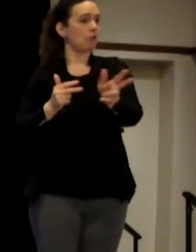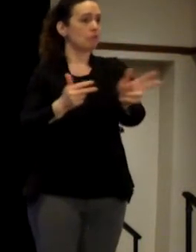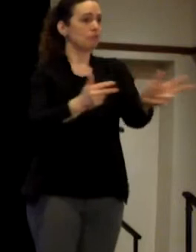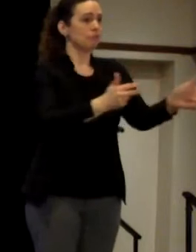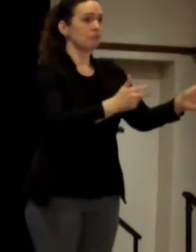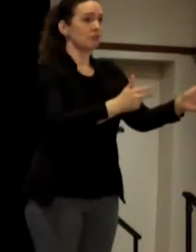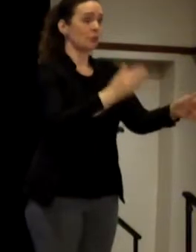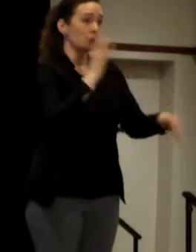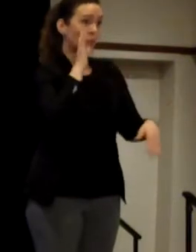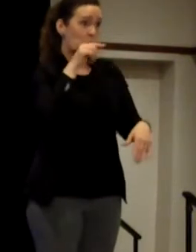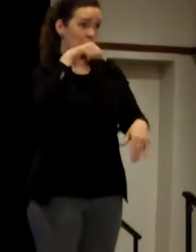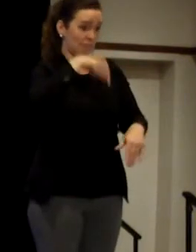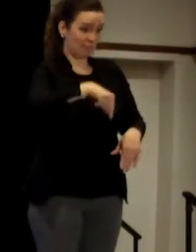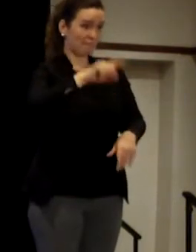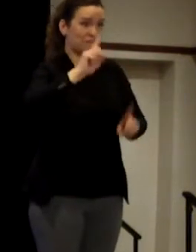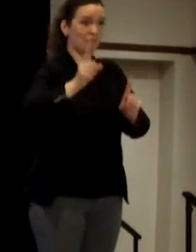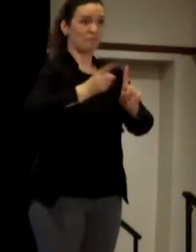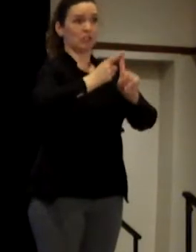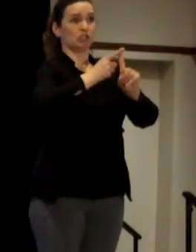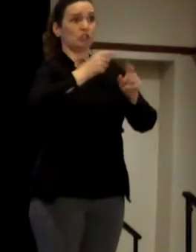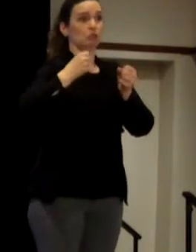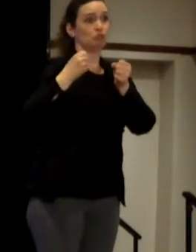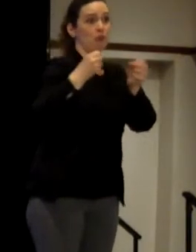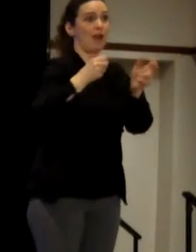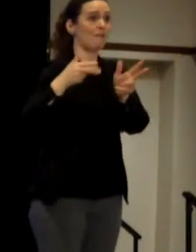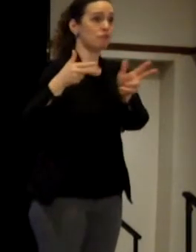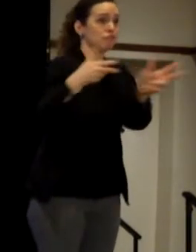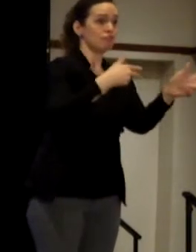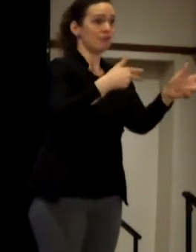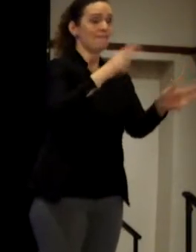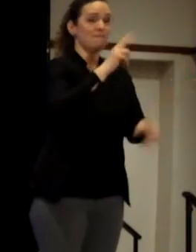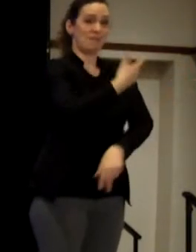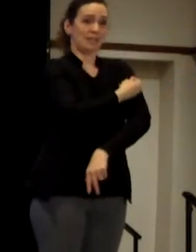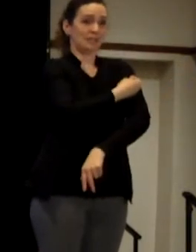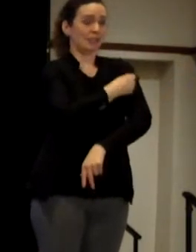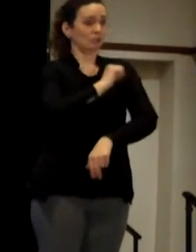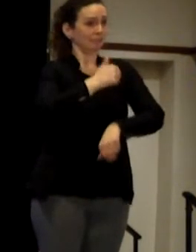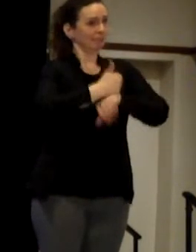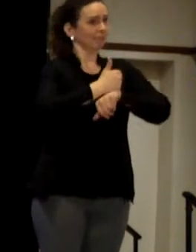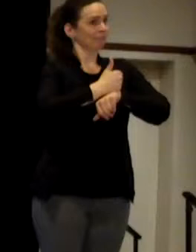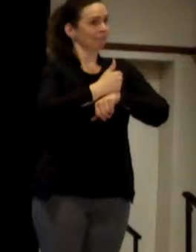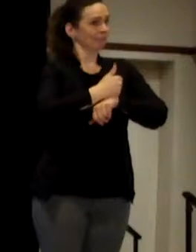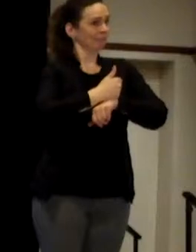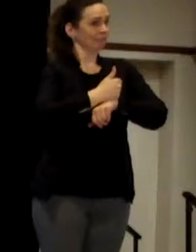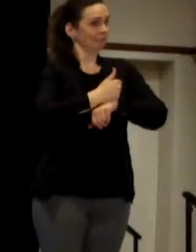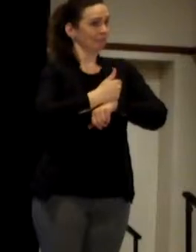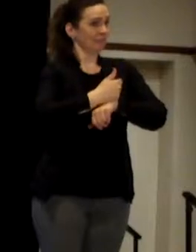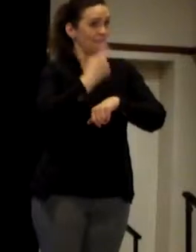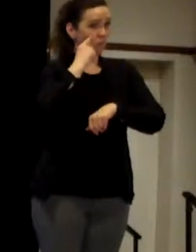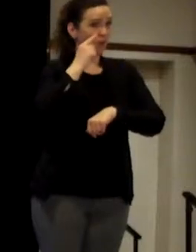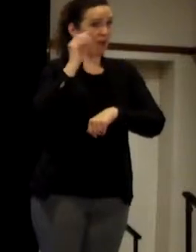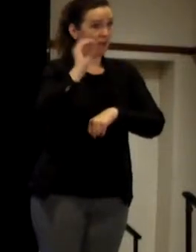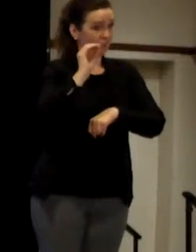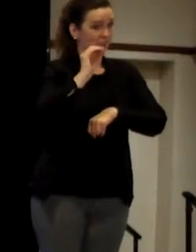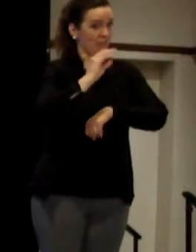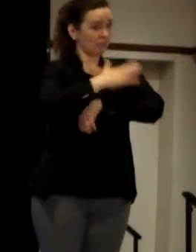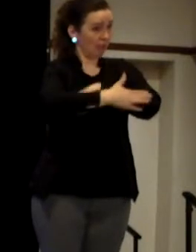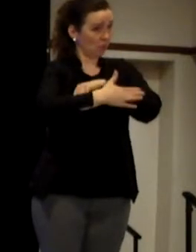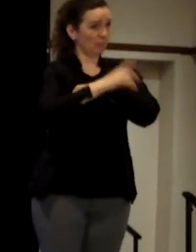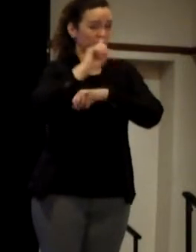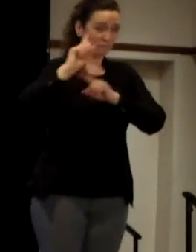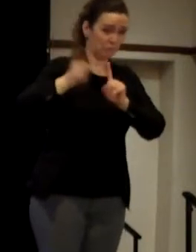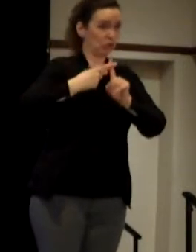Onondaga County history. And then, again, we're going to do our 50-plus waiting list. And then if we